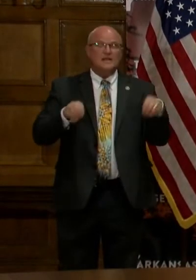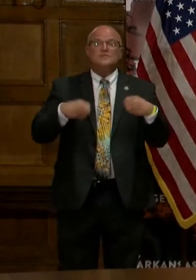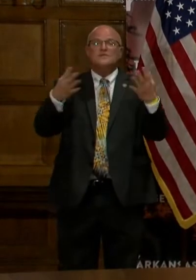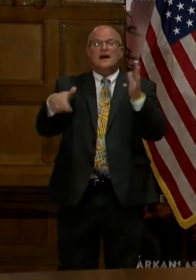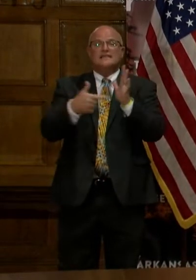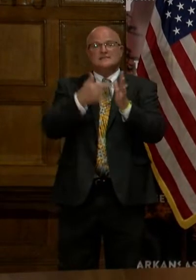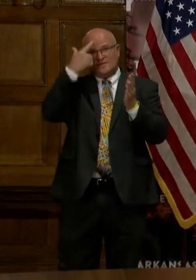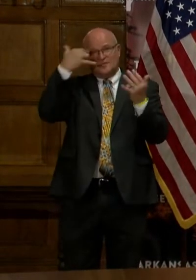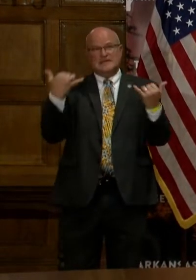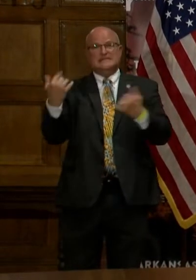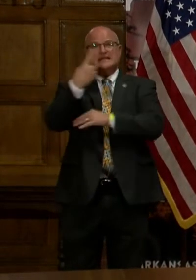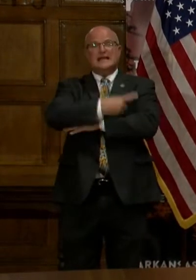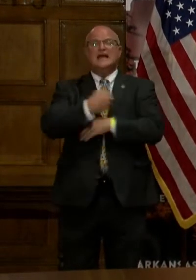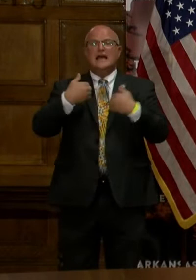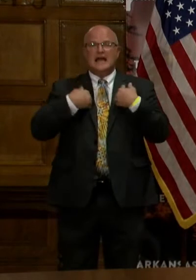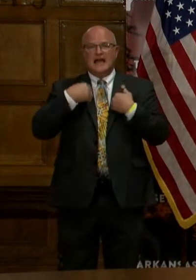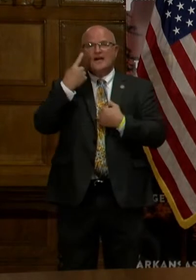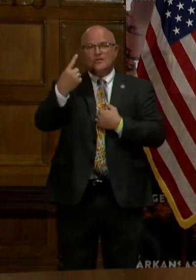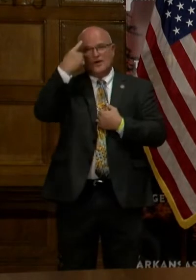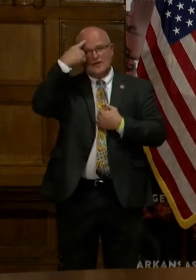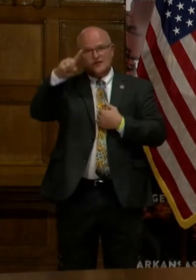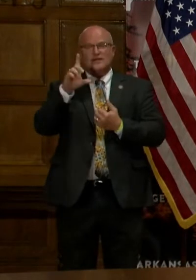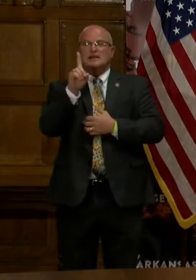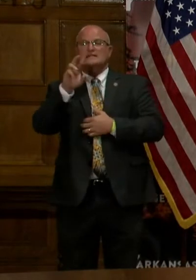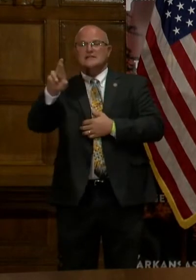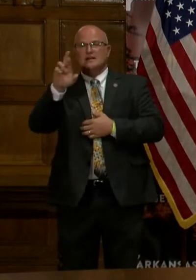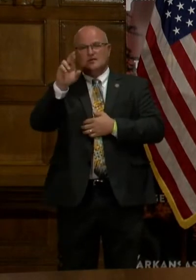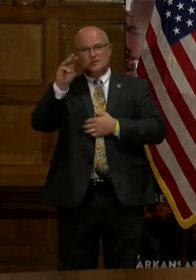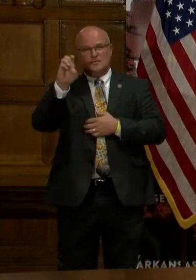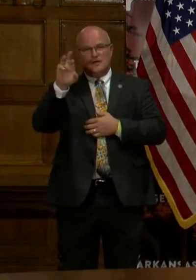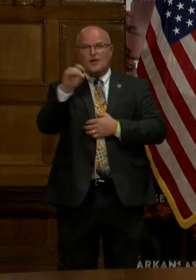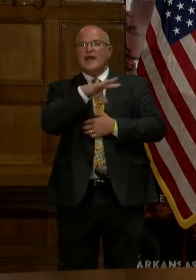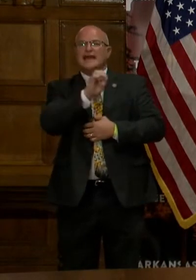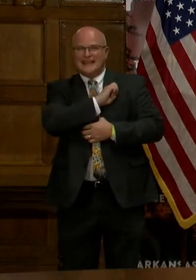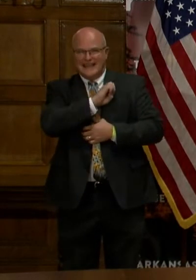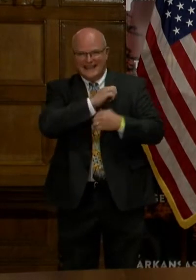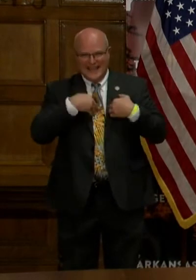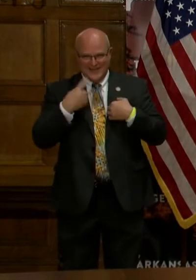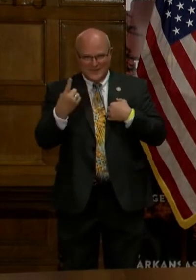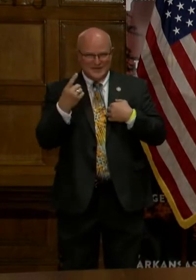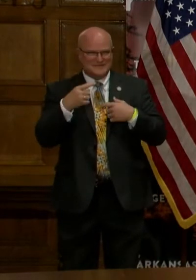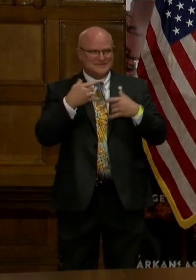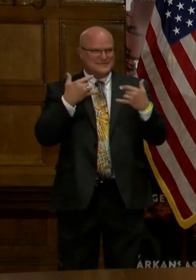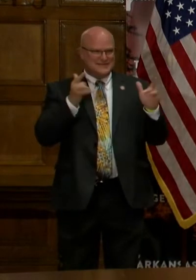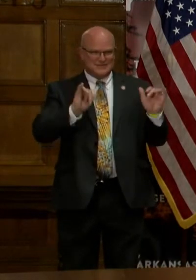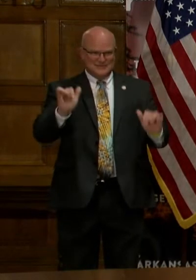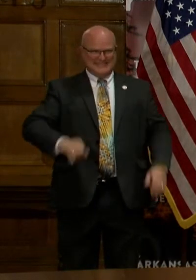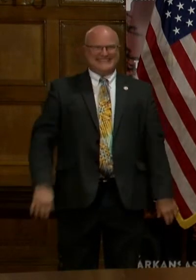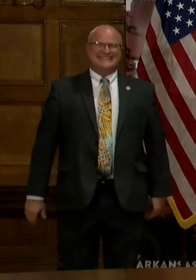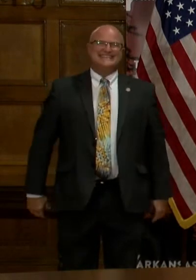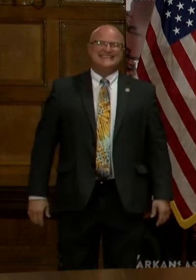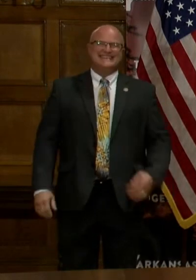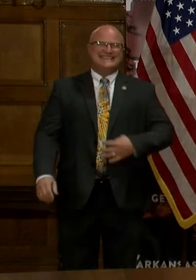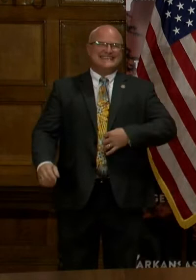provided this to me, and they have one for Dr. Romero. And Eddie, you have your mask as well.